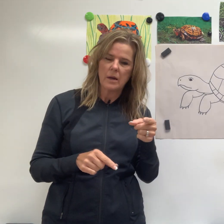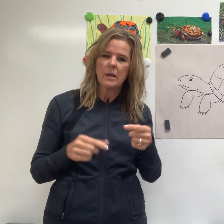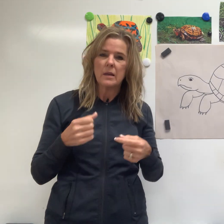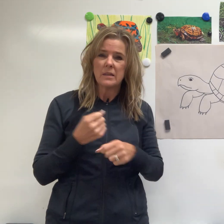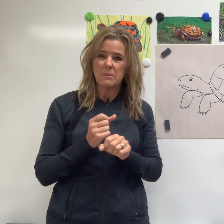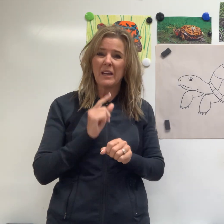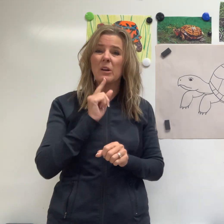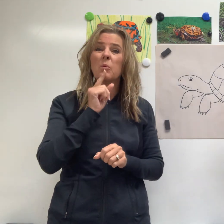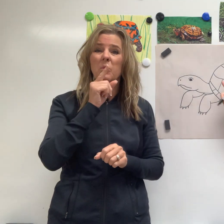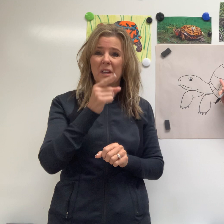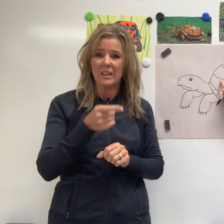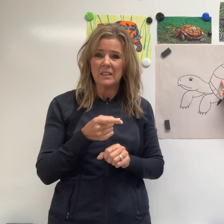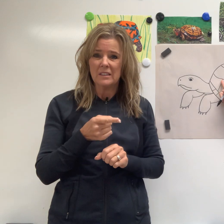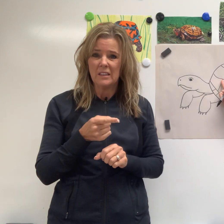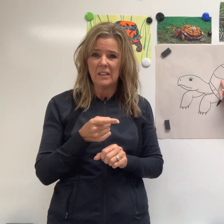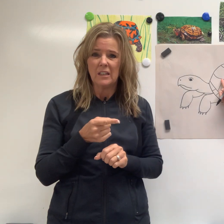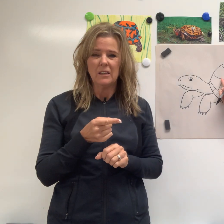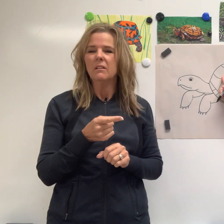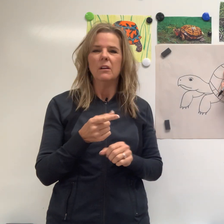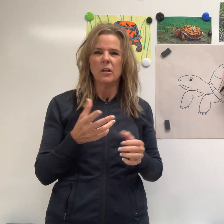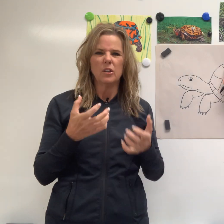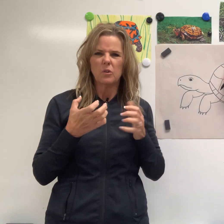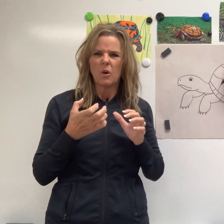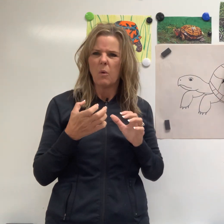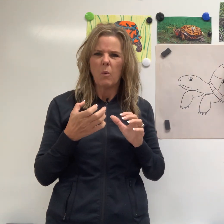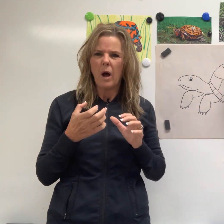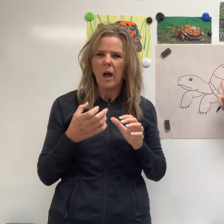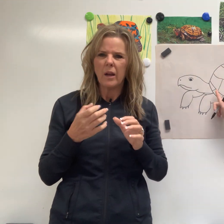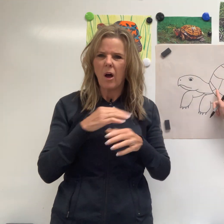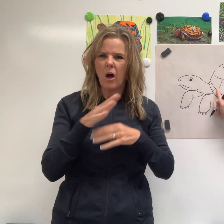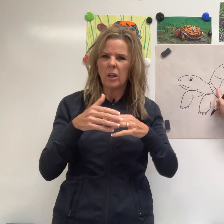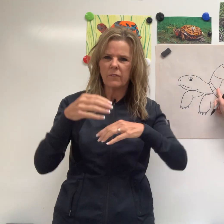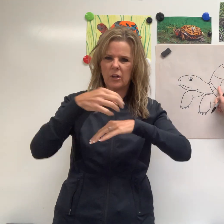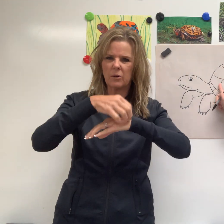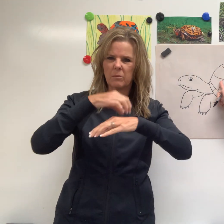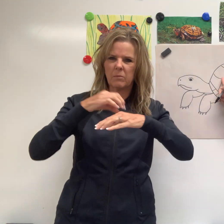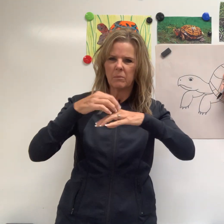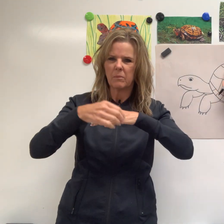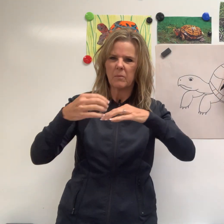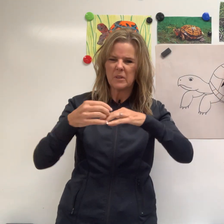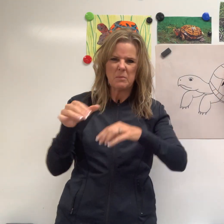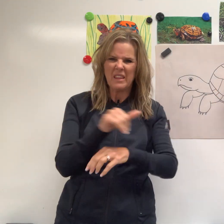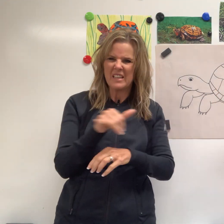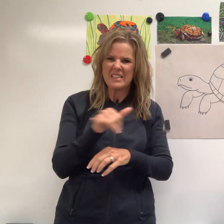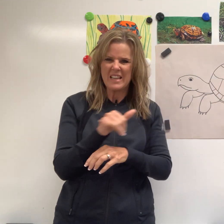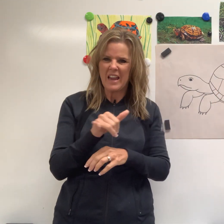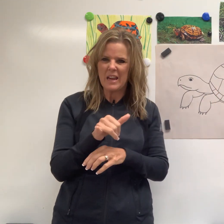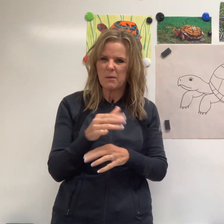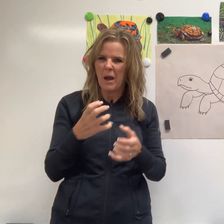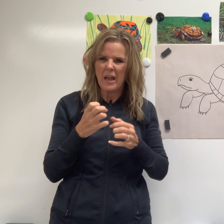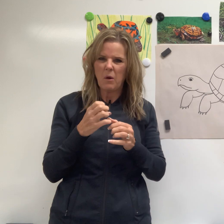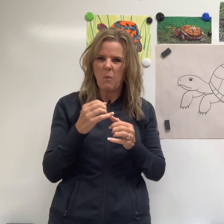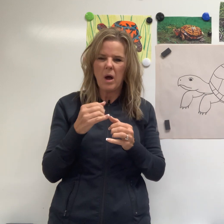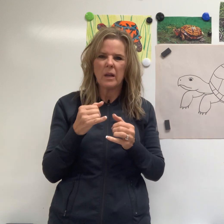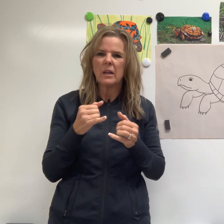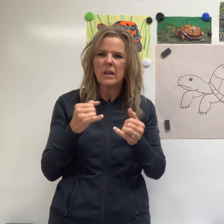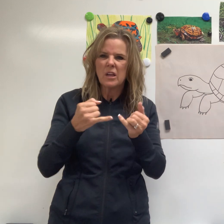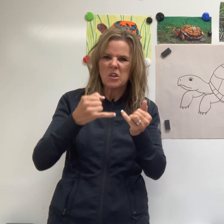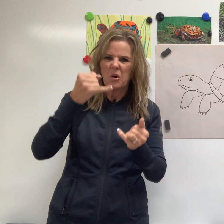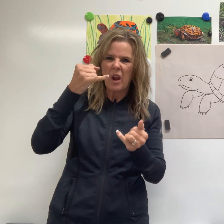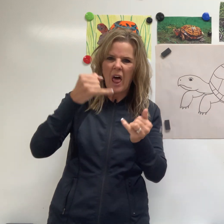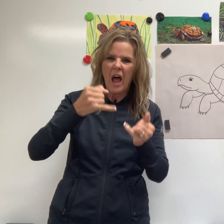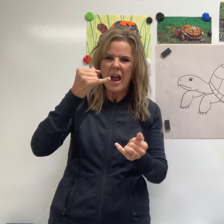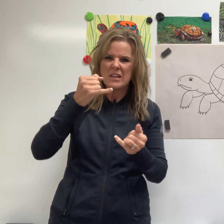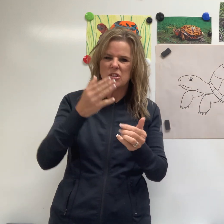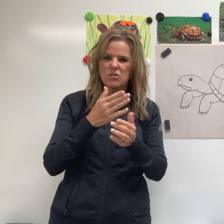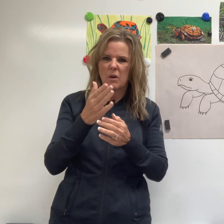it very realistic, you actually don't want your scutes to all line up. I don't want just a straight line that looks like it's going all the way through. The scutes are